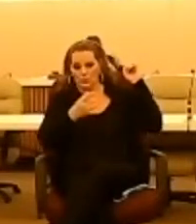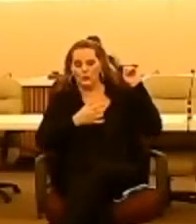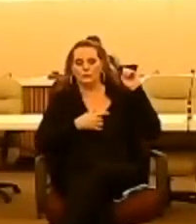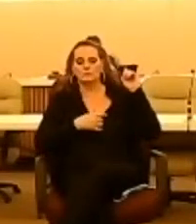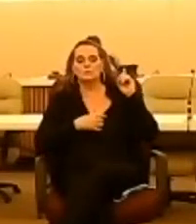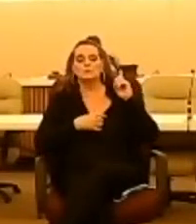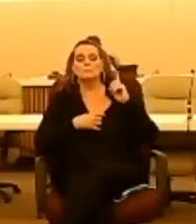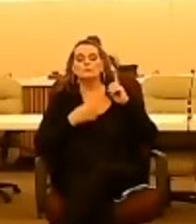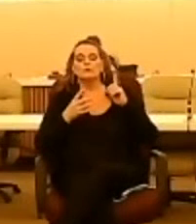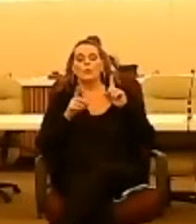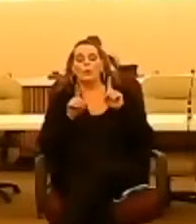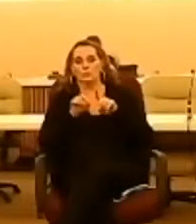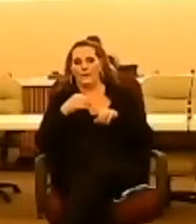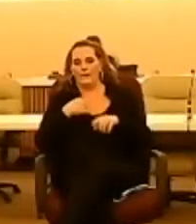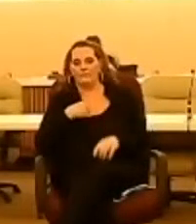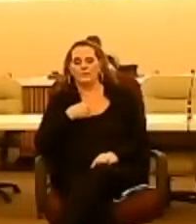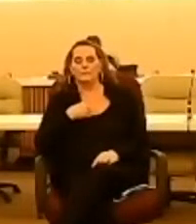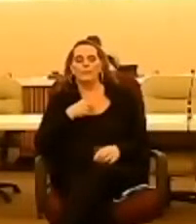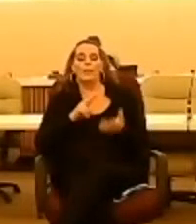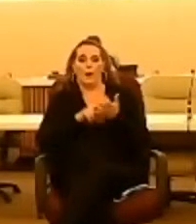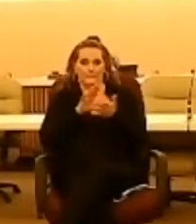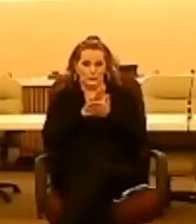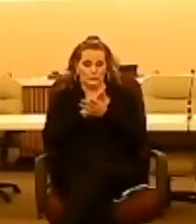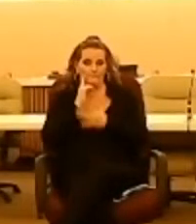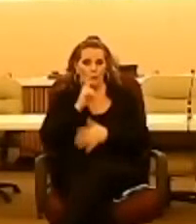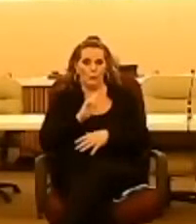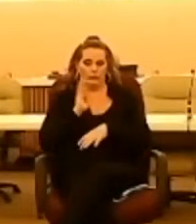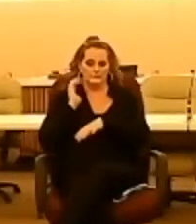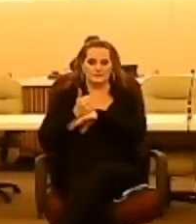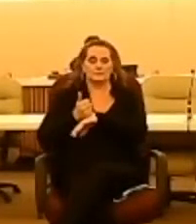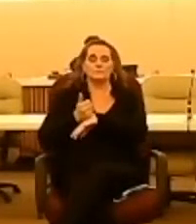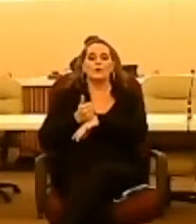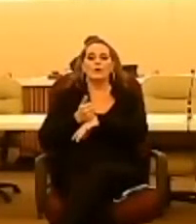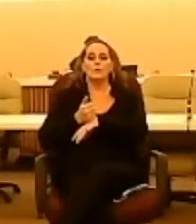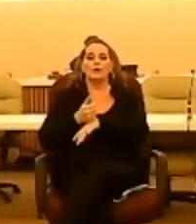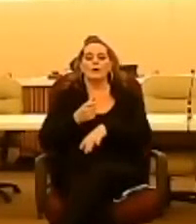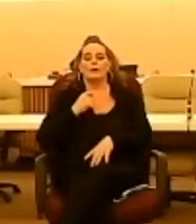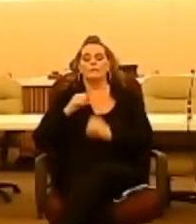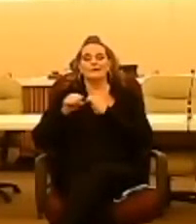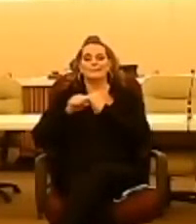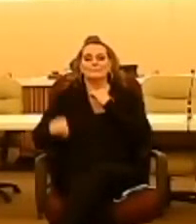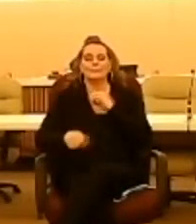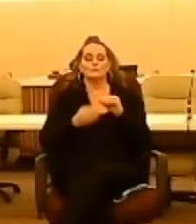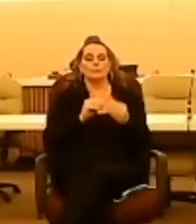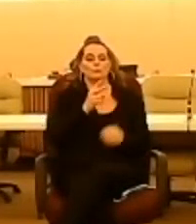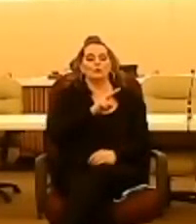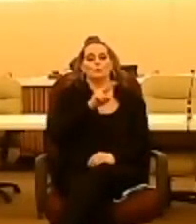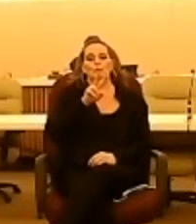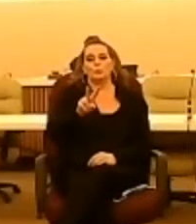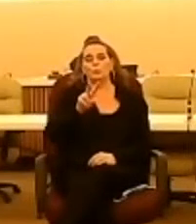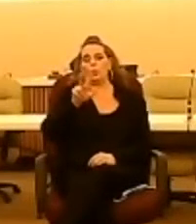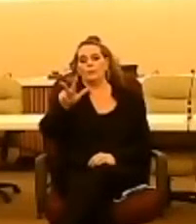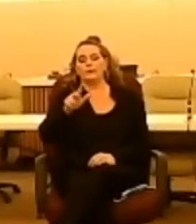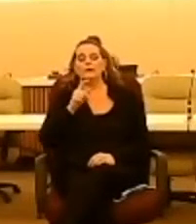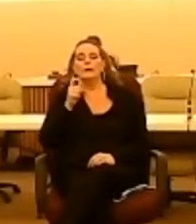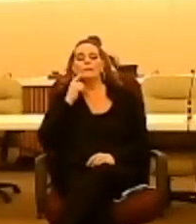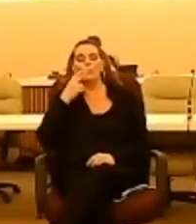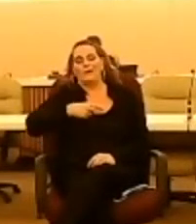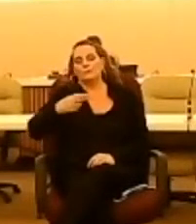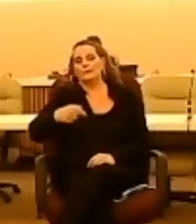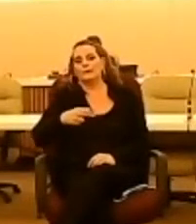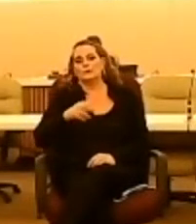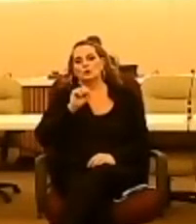also a petition for the establishment of extension number 223 to the Henrietta Sewer District number